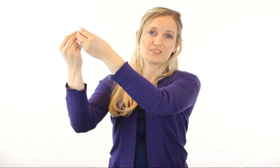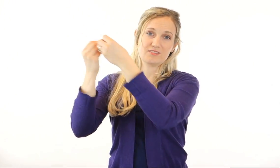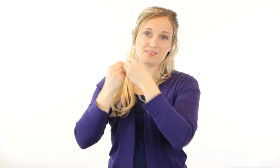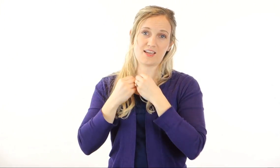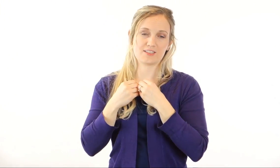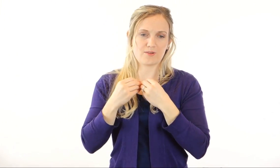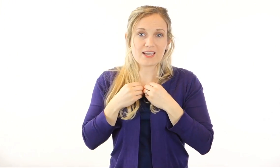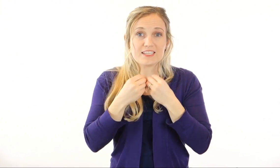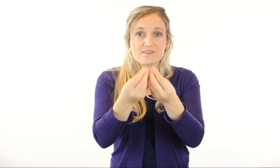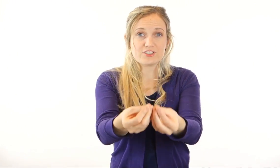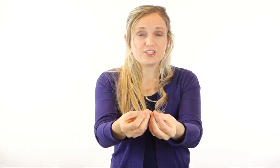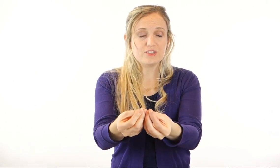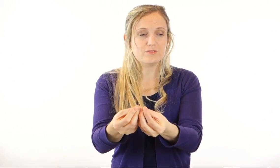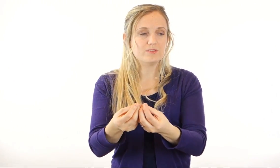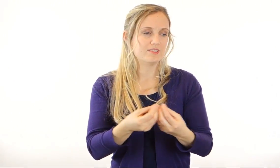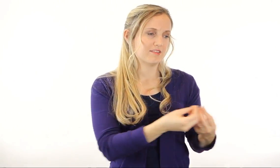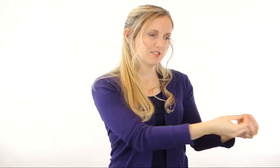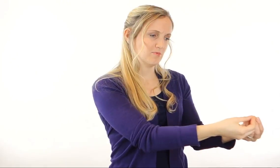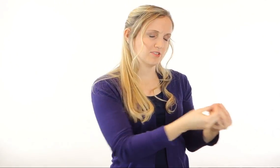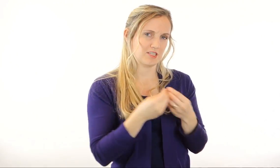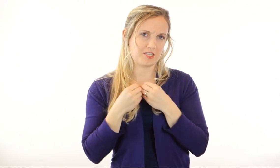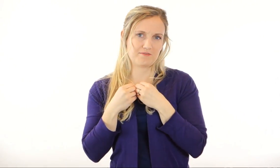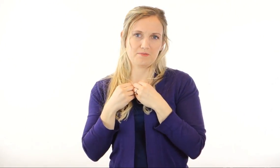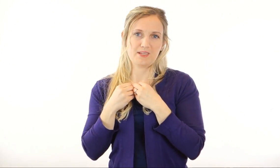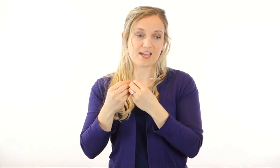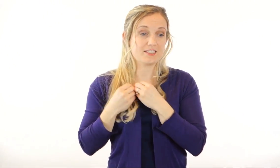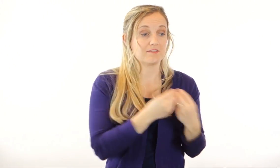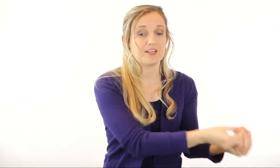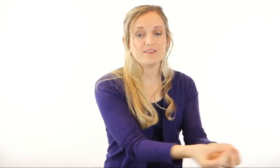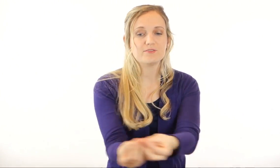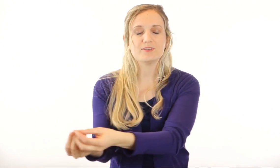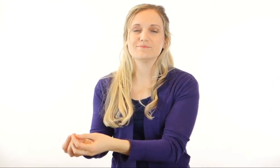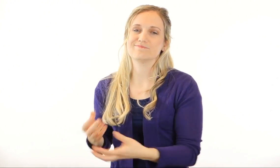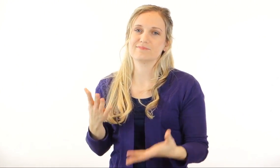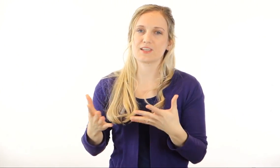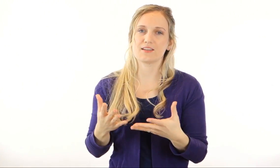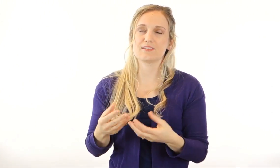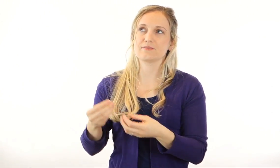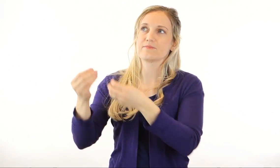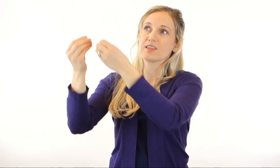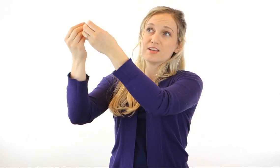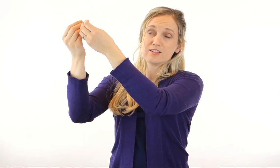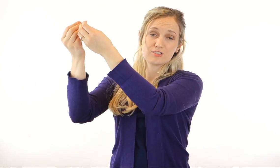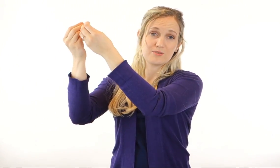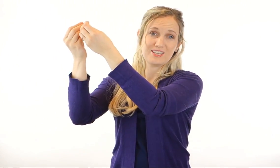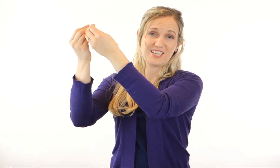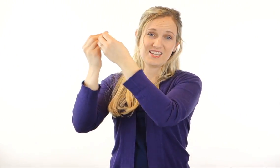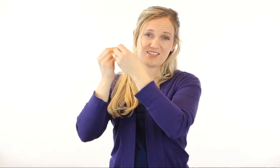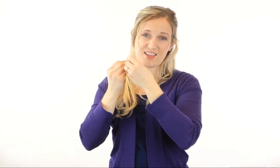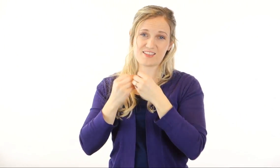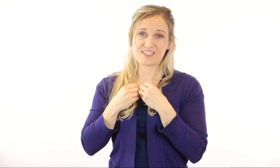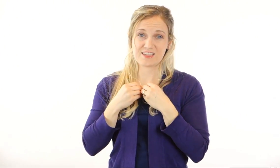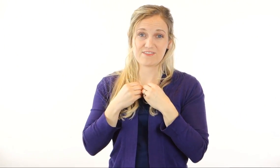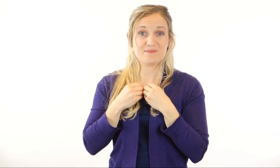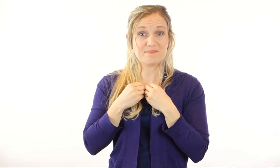directional sign. So I can give to you, this person can give to me, I can give to everyone, that kind of thing. So he has given